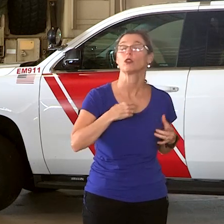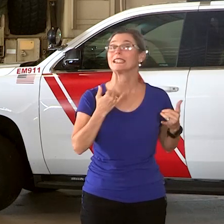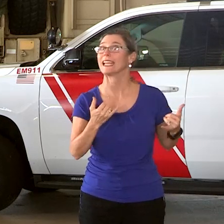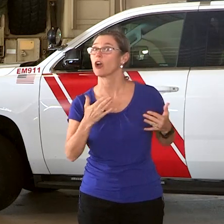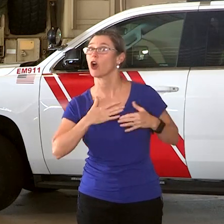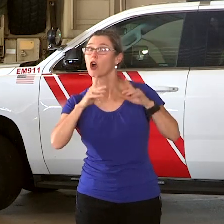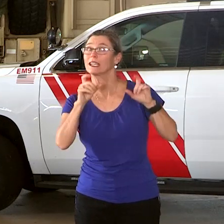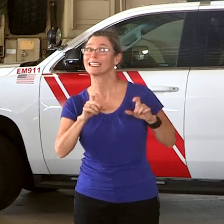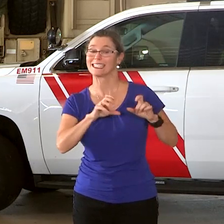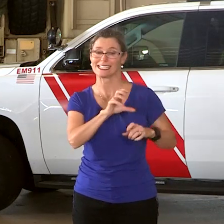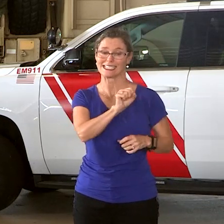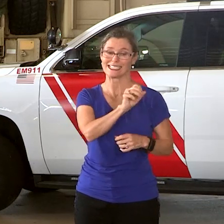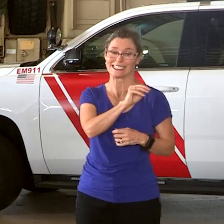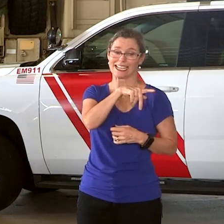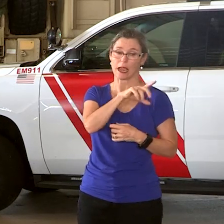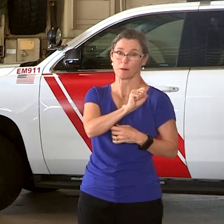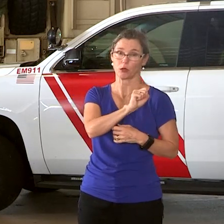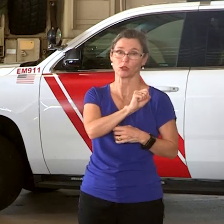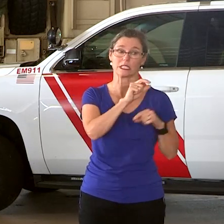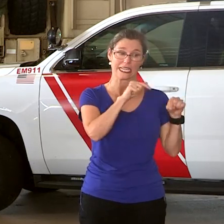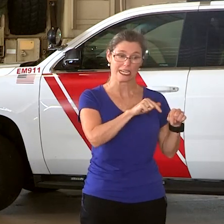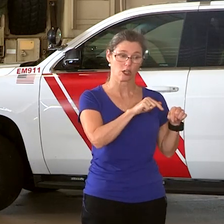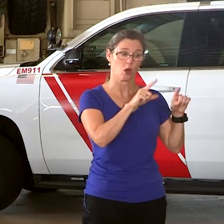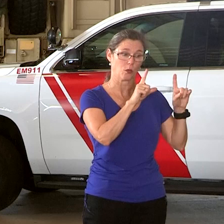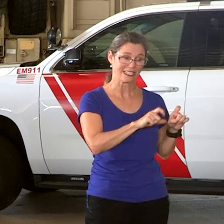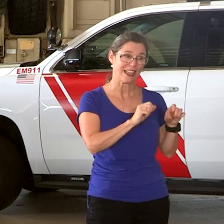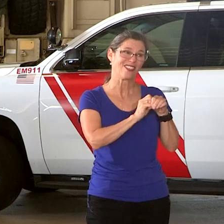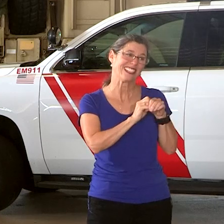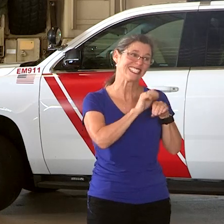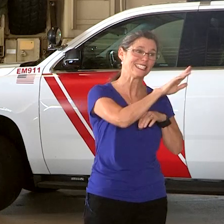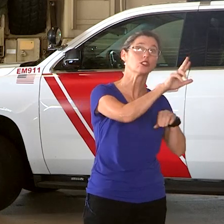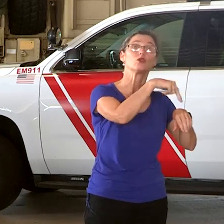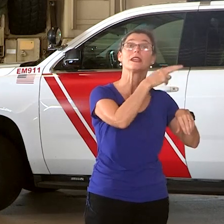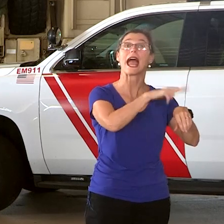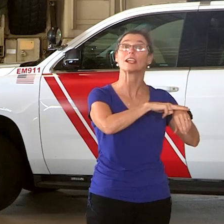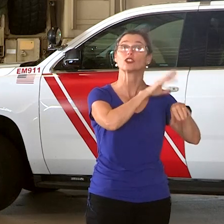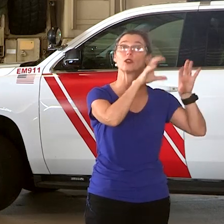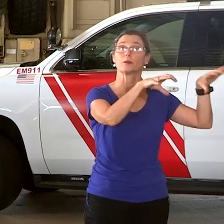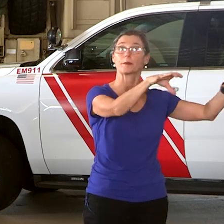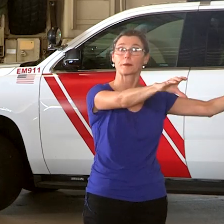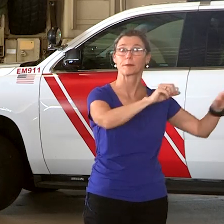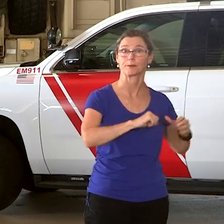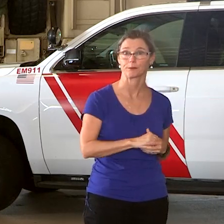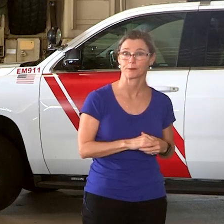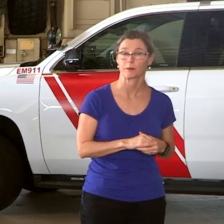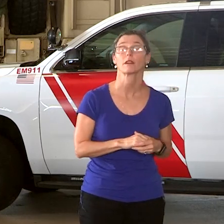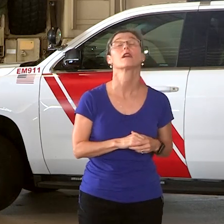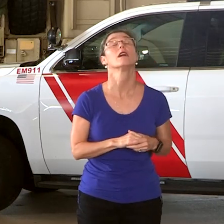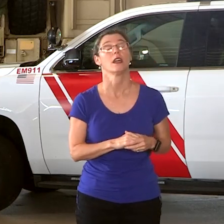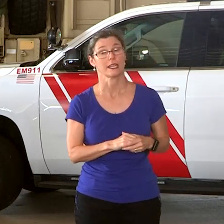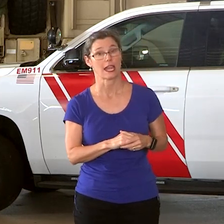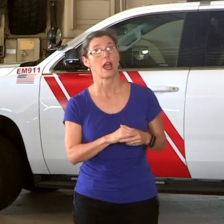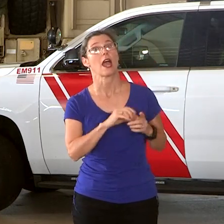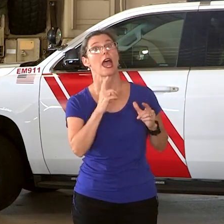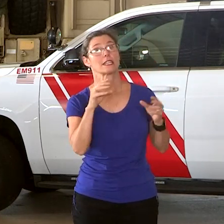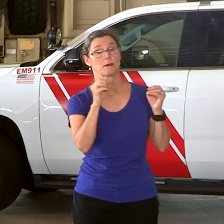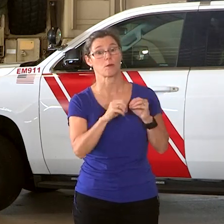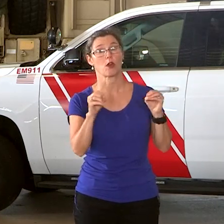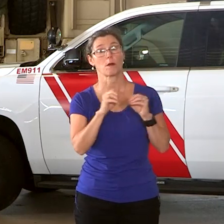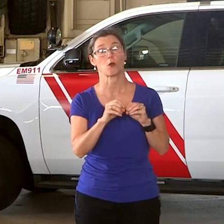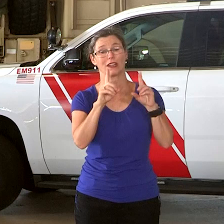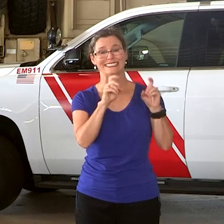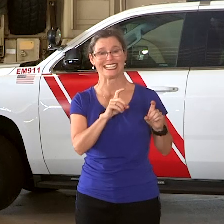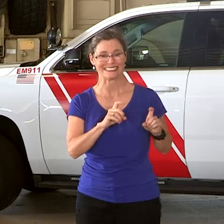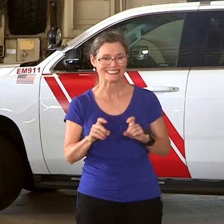from the samples actually goes out to national laboratories. Now, as the manufacture and distribution of these